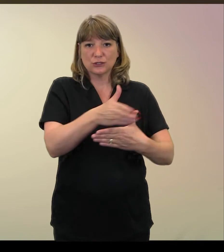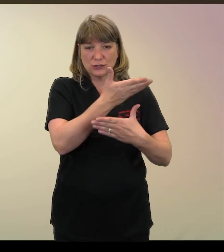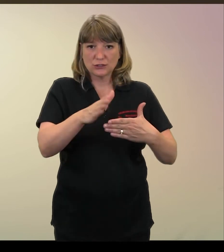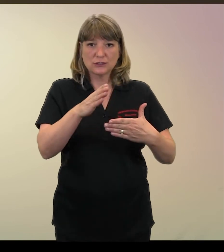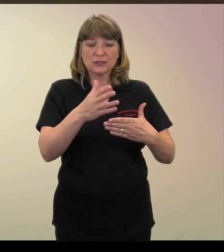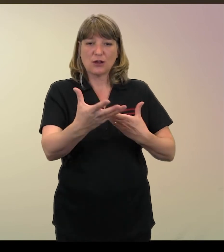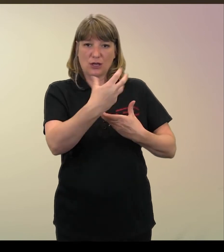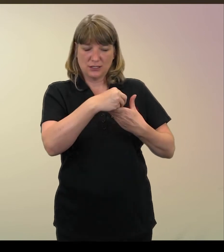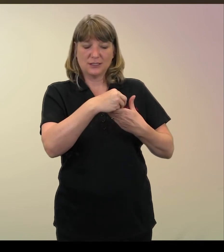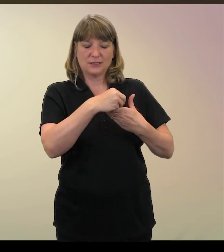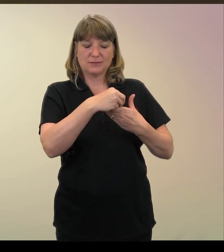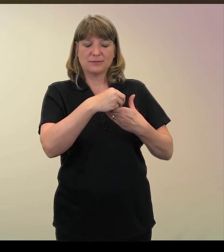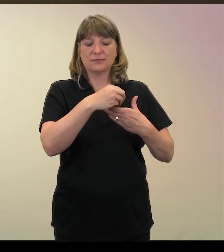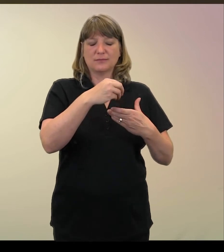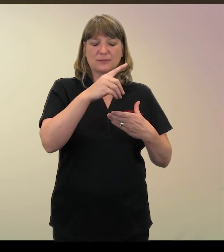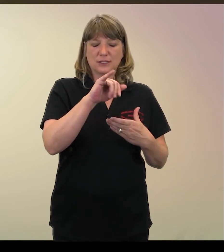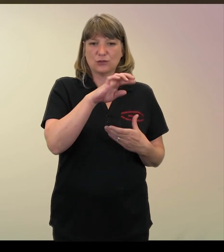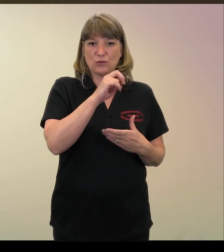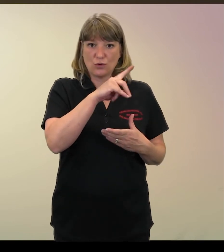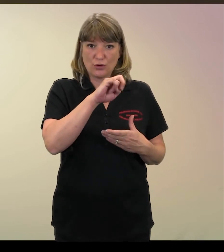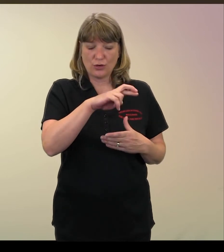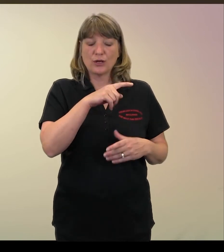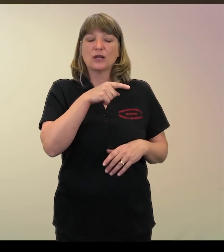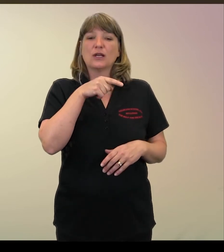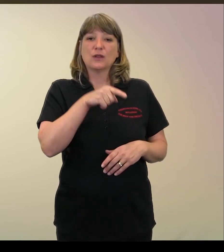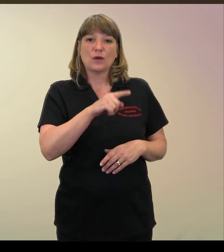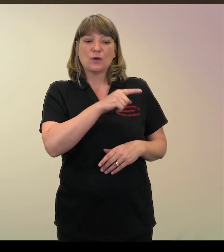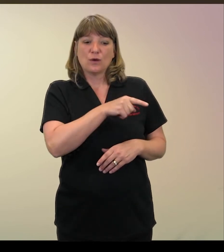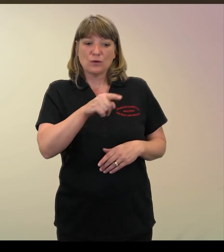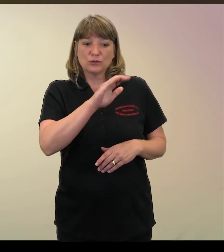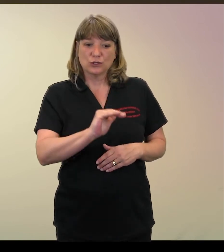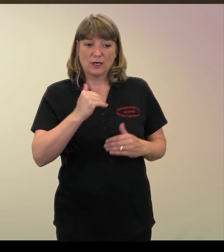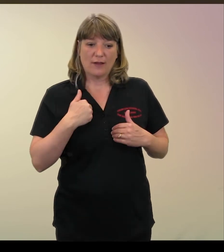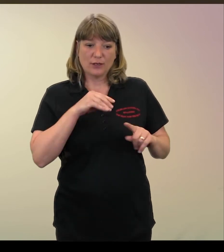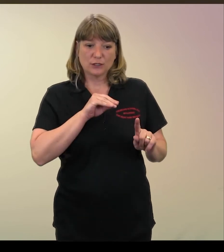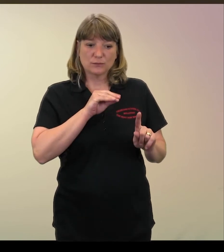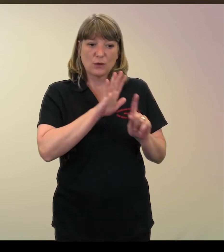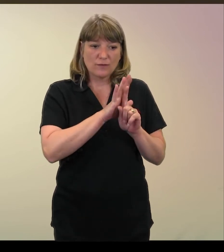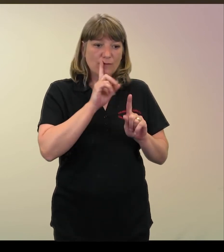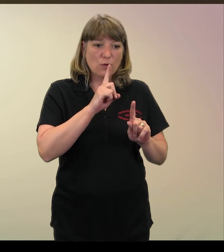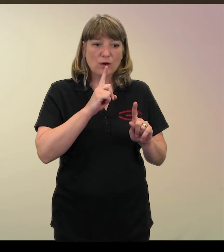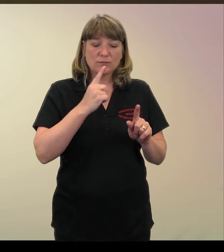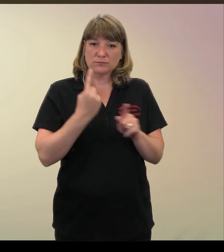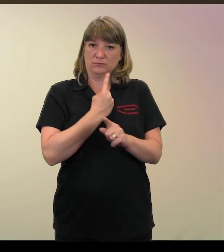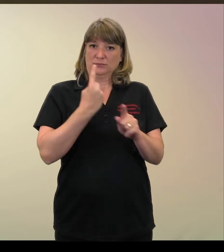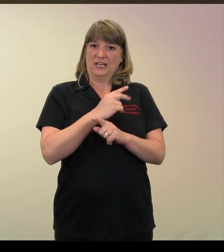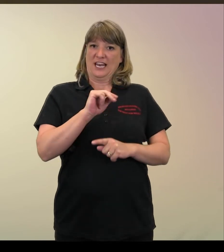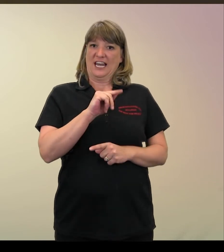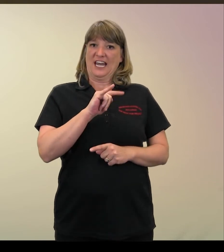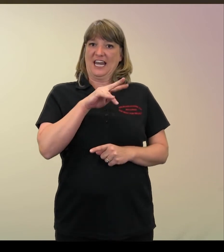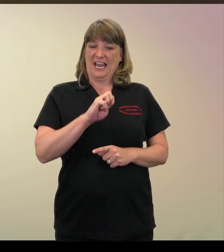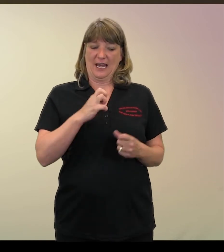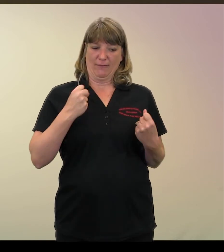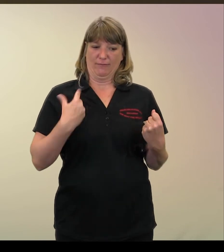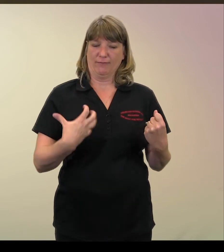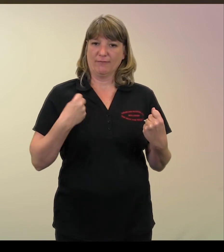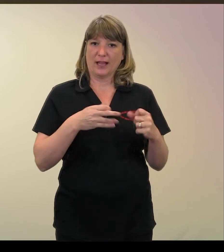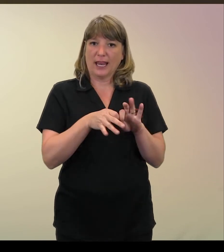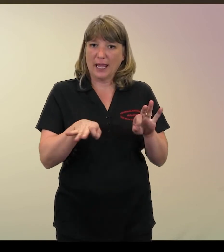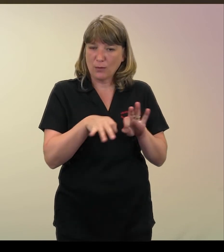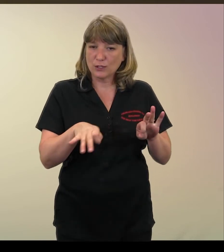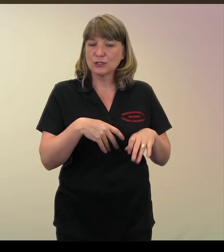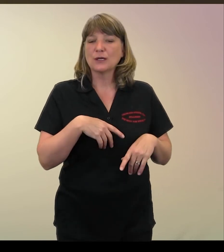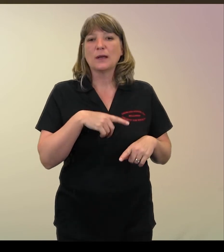additional diagnosis of an autism spectrum disorder, even though those children had exposure to native